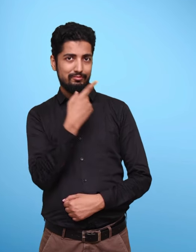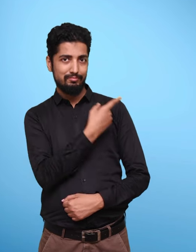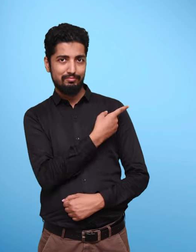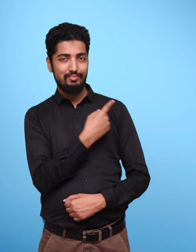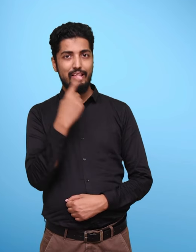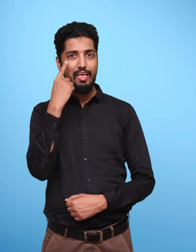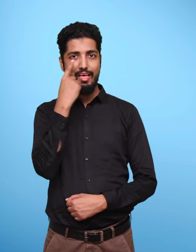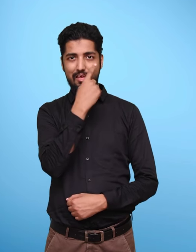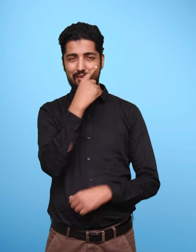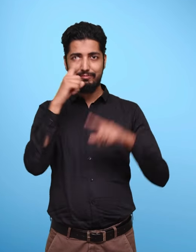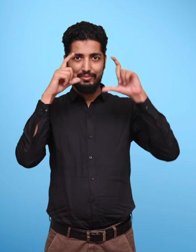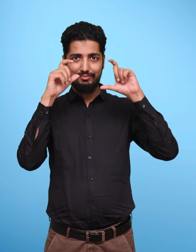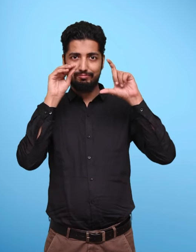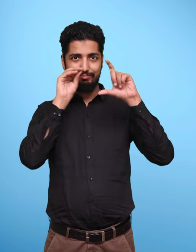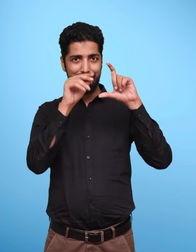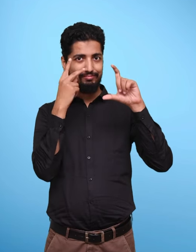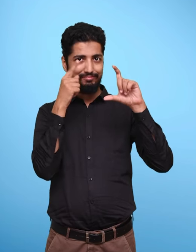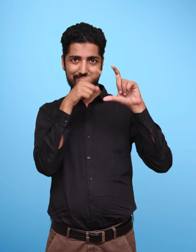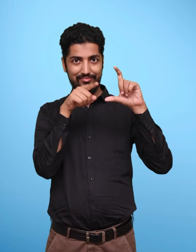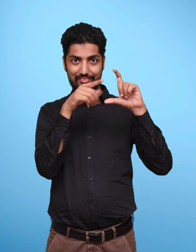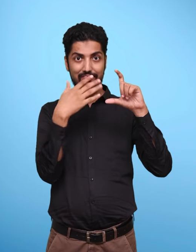Picture 1, eyes.